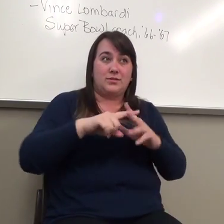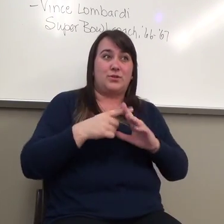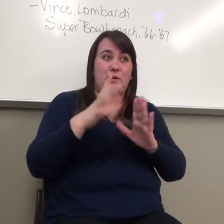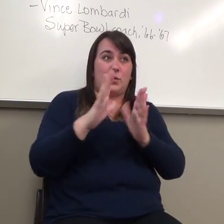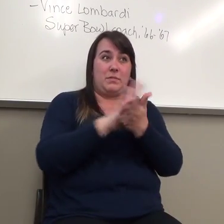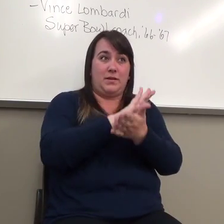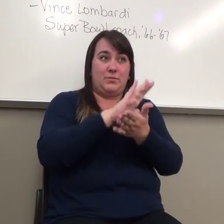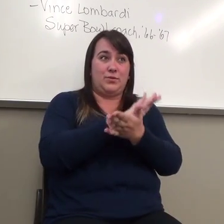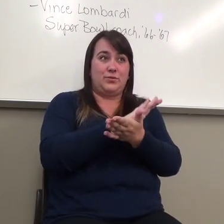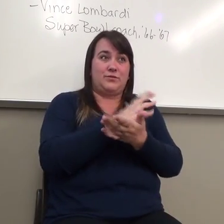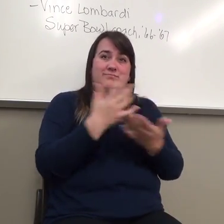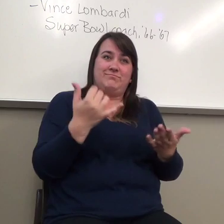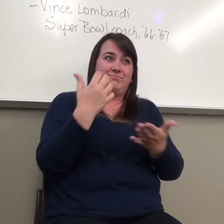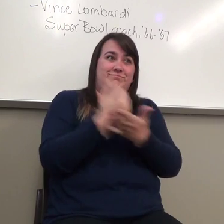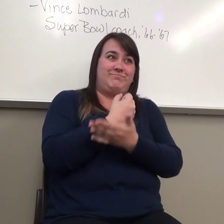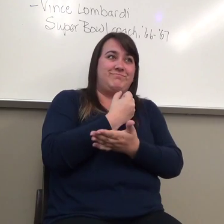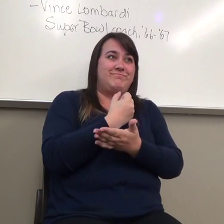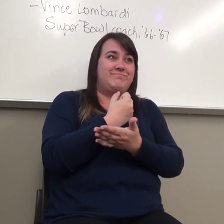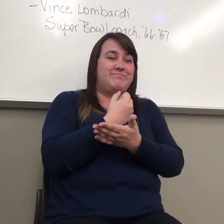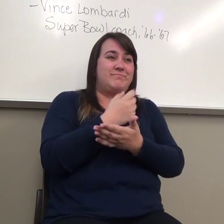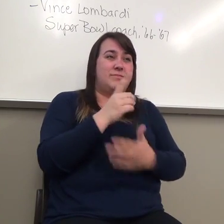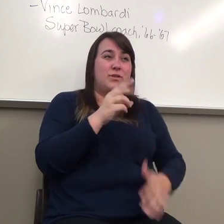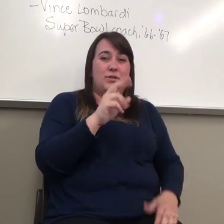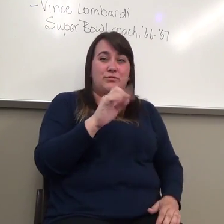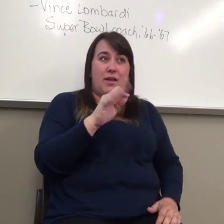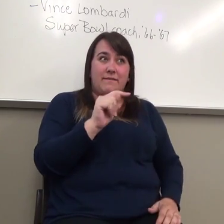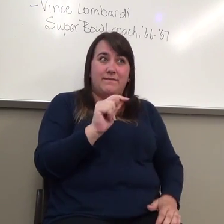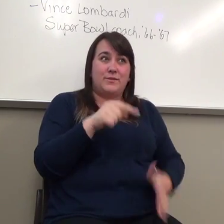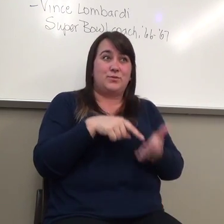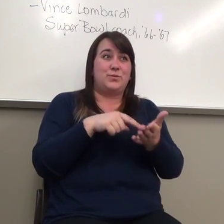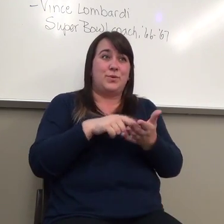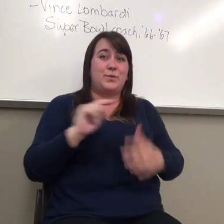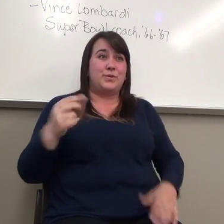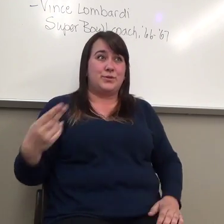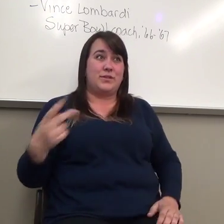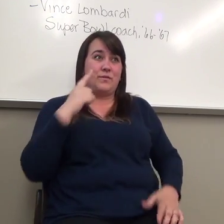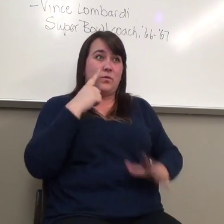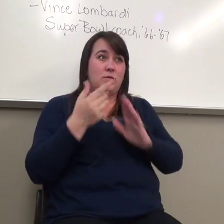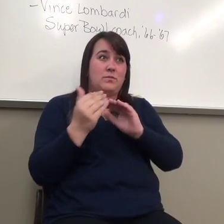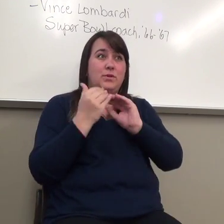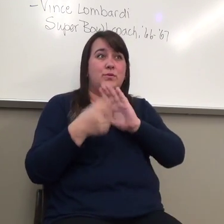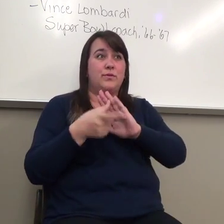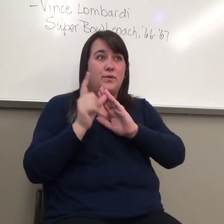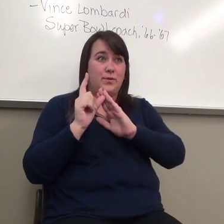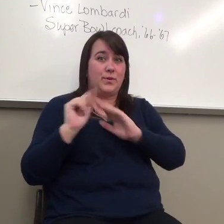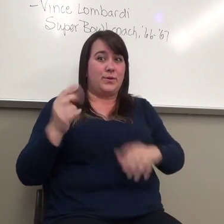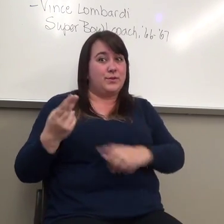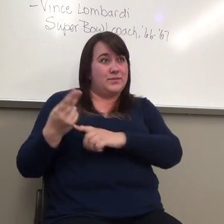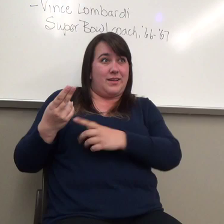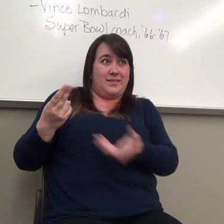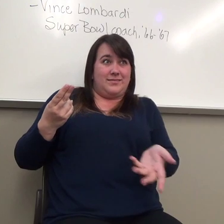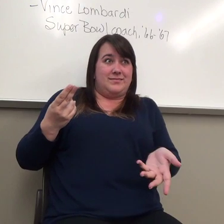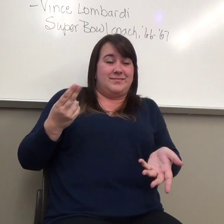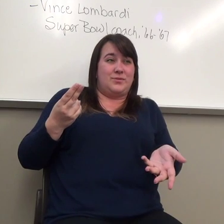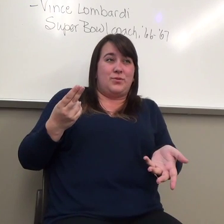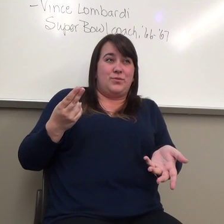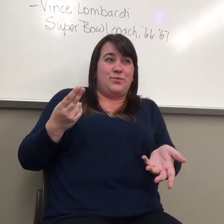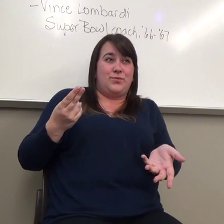yet, your draft is due for review on Thursday. So if